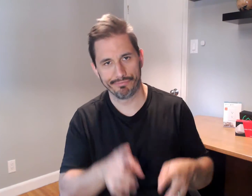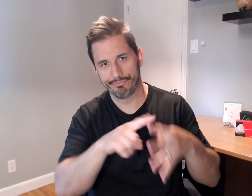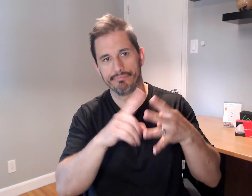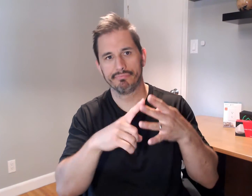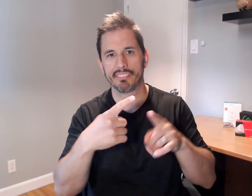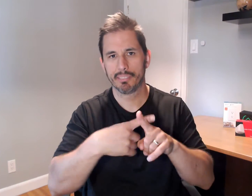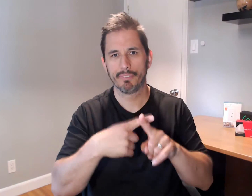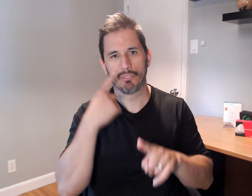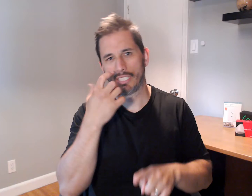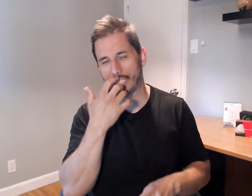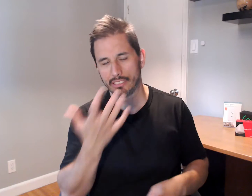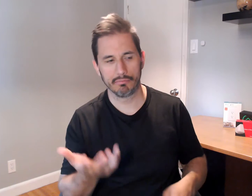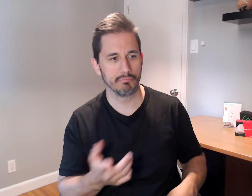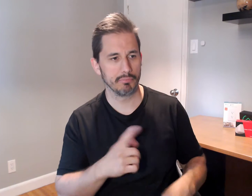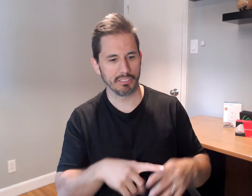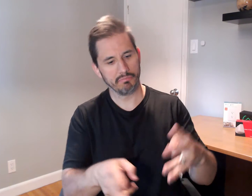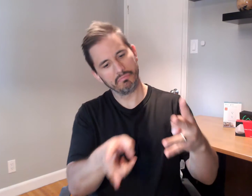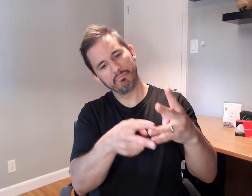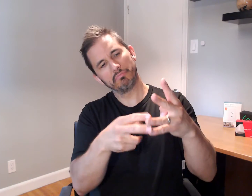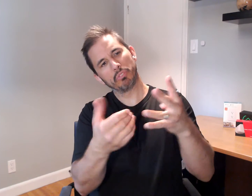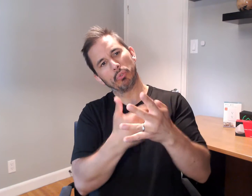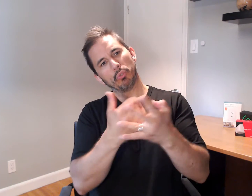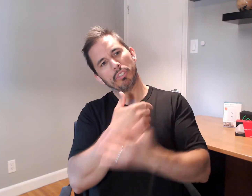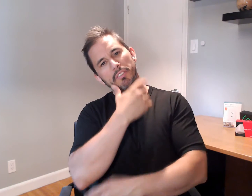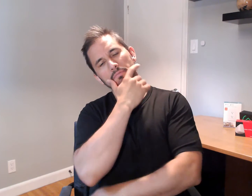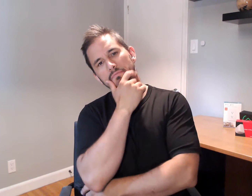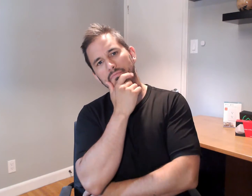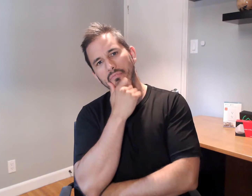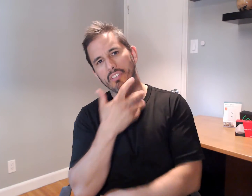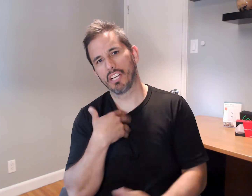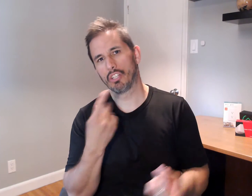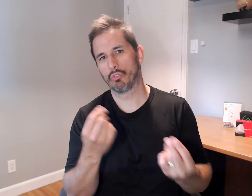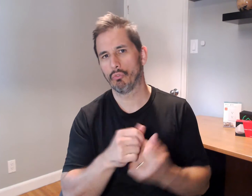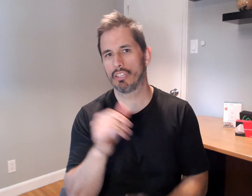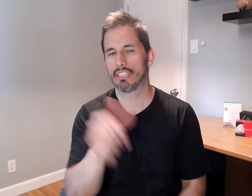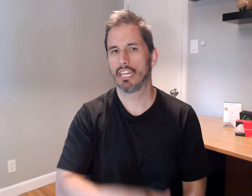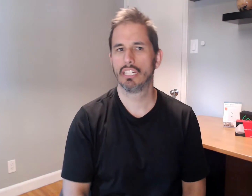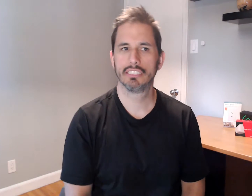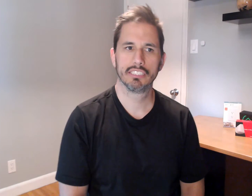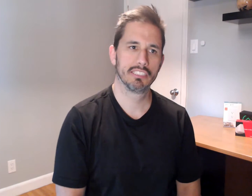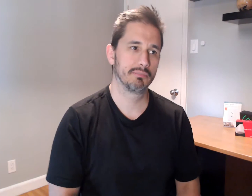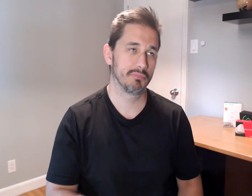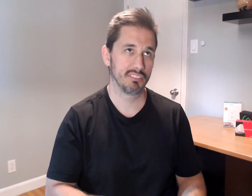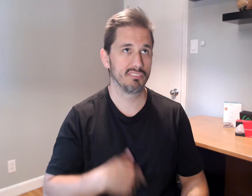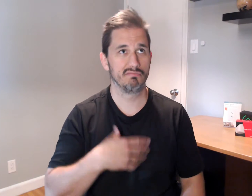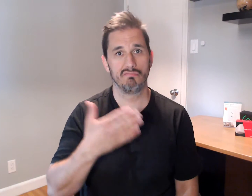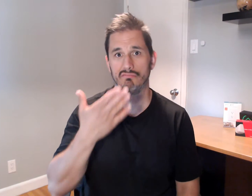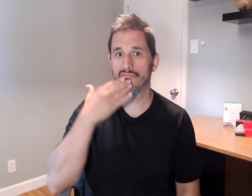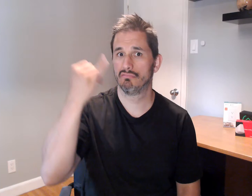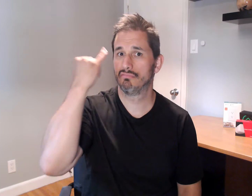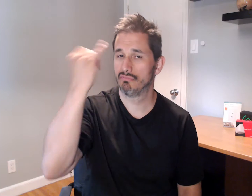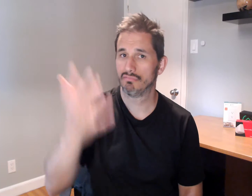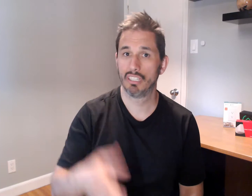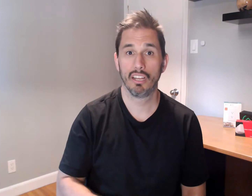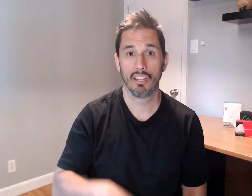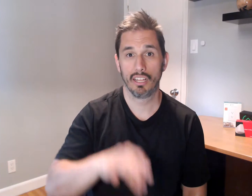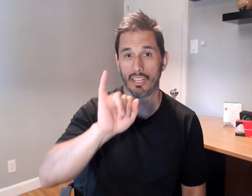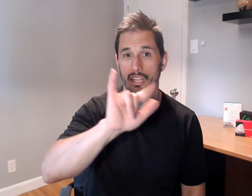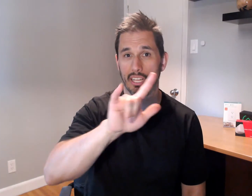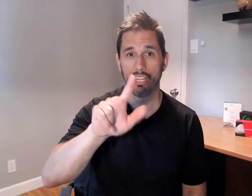room, then the lights will turn on. Same thing with a temperature sensor. That's more straightforward. But illuminance and humidity,